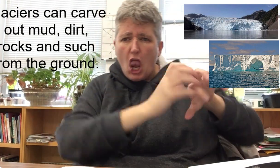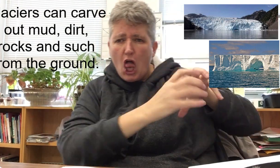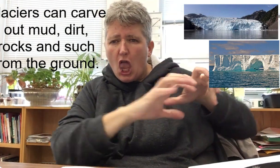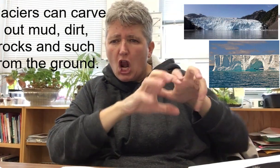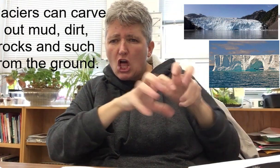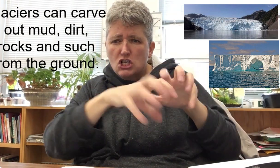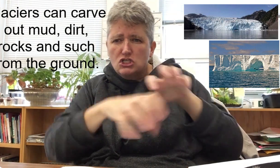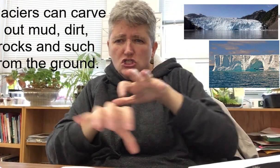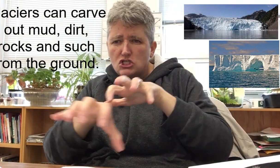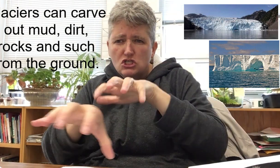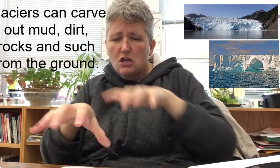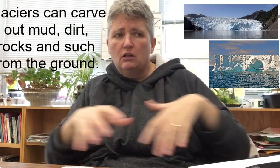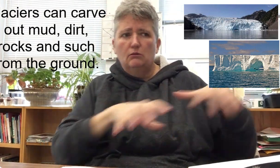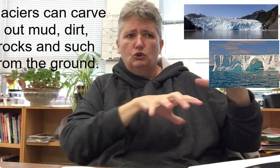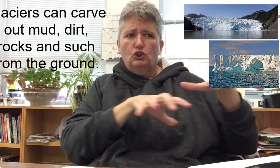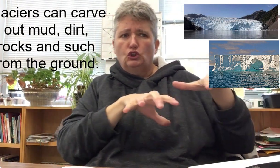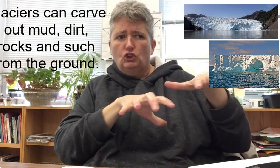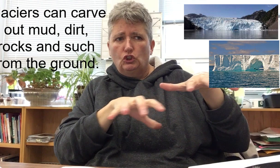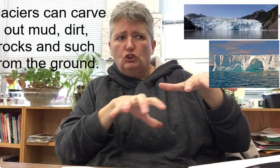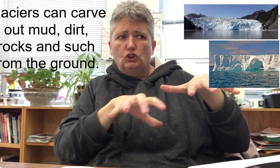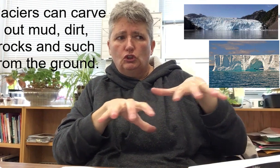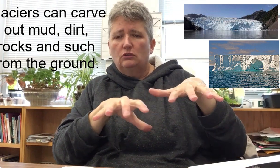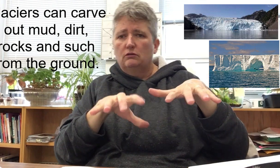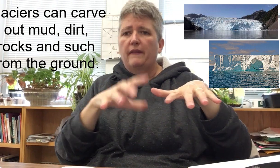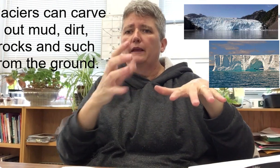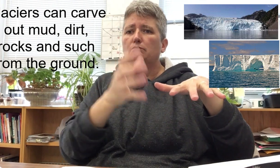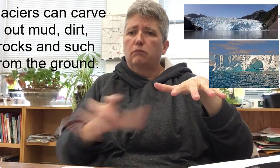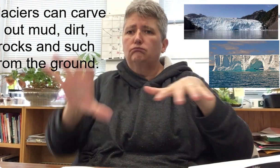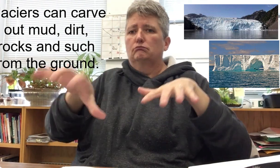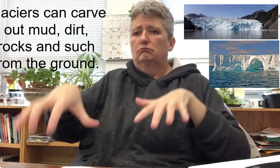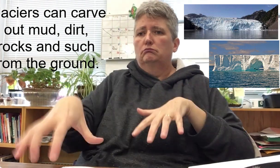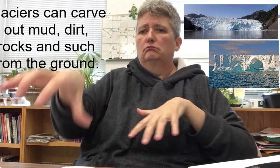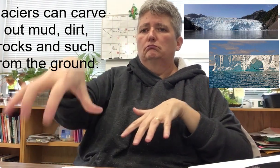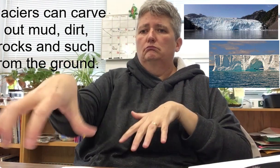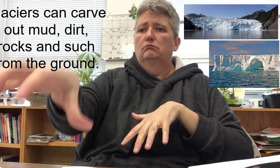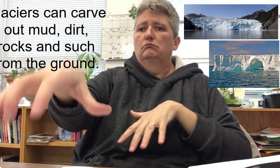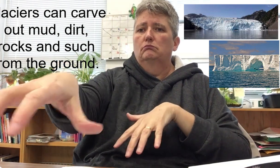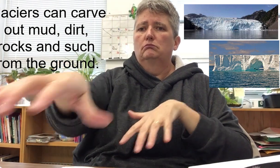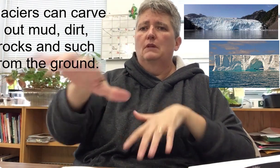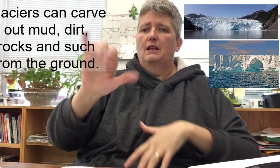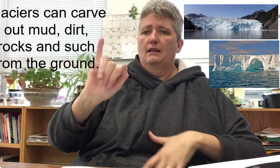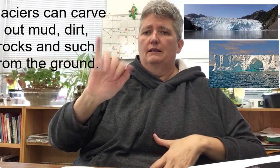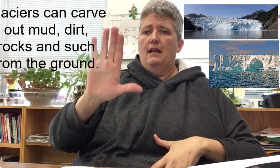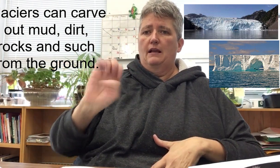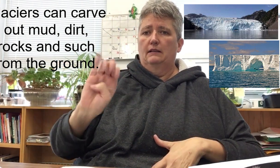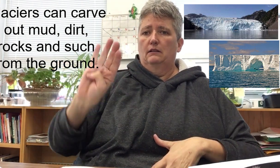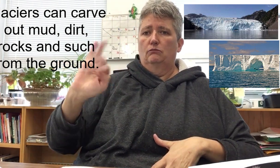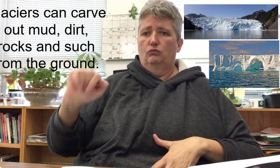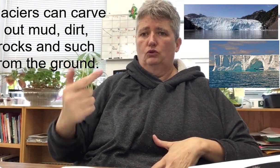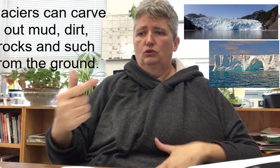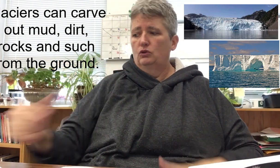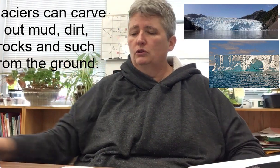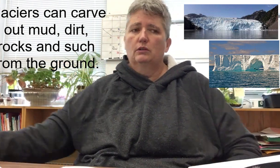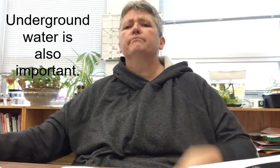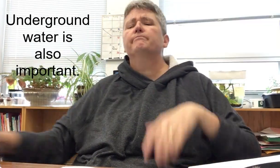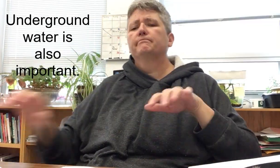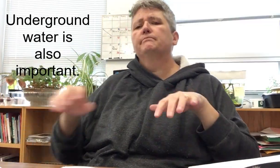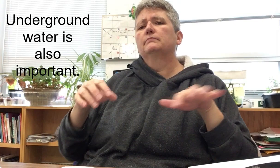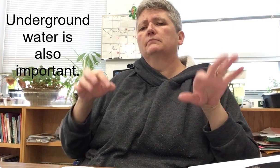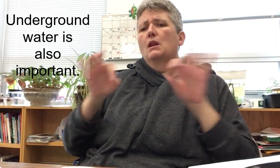down. And then those will head off into the, possibly in an iceberg. So it's important to understand that